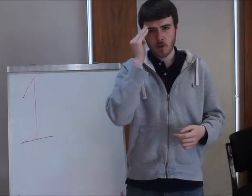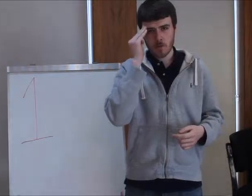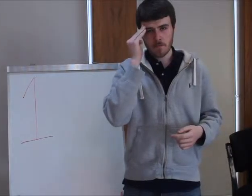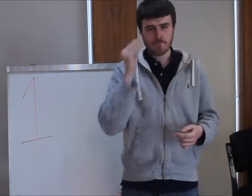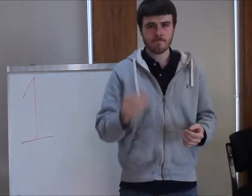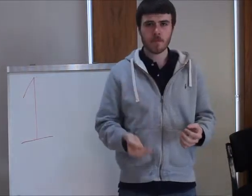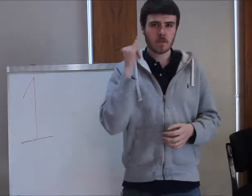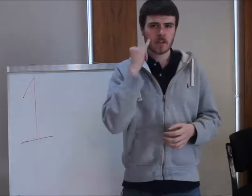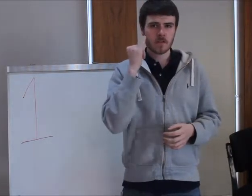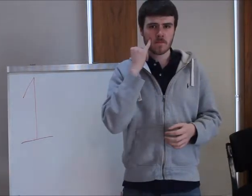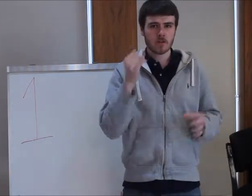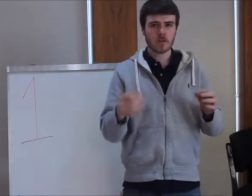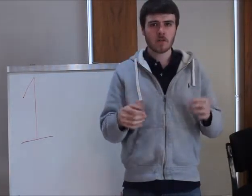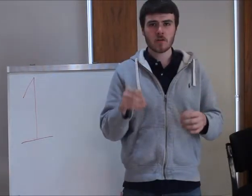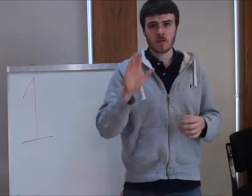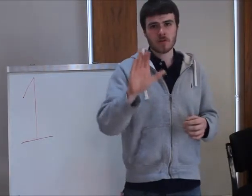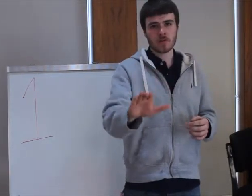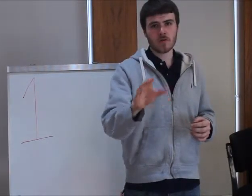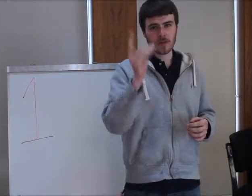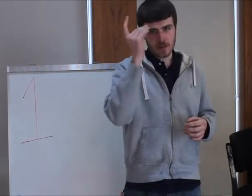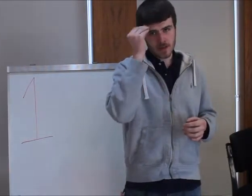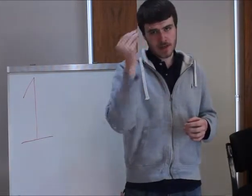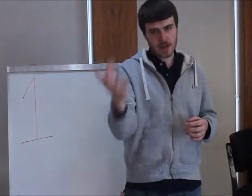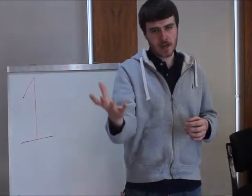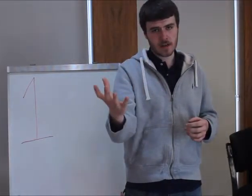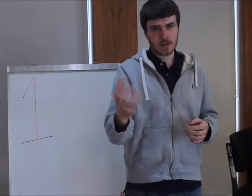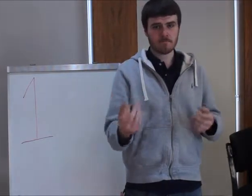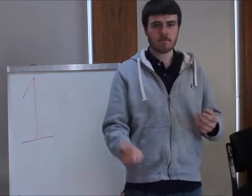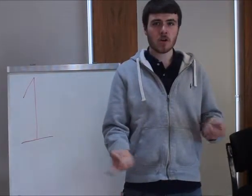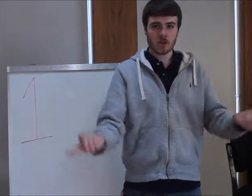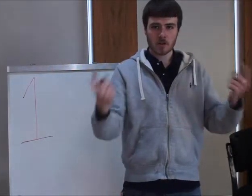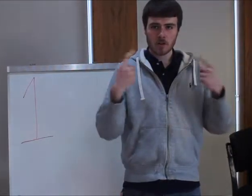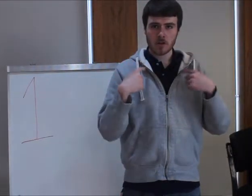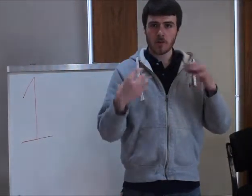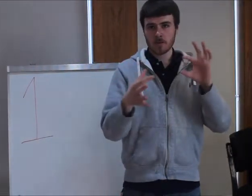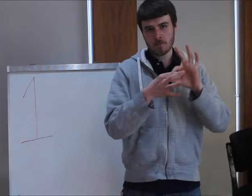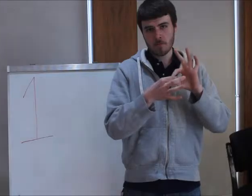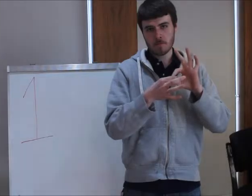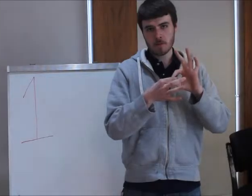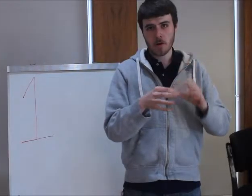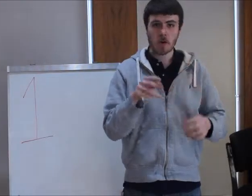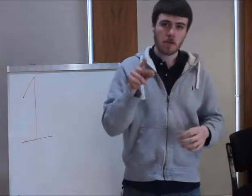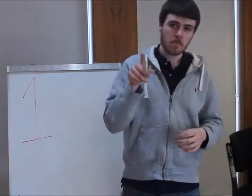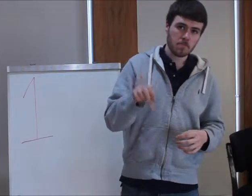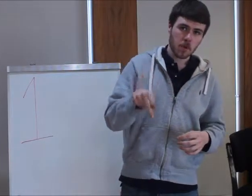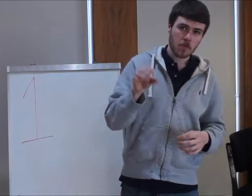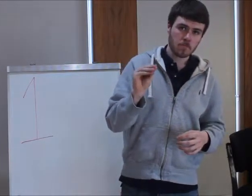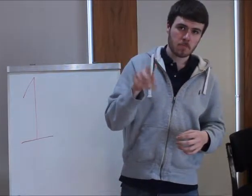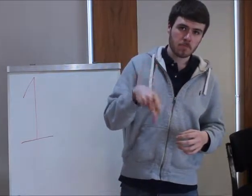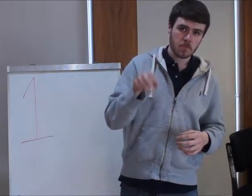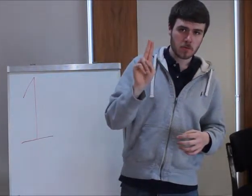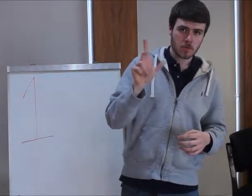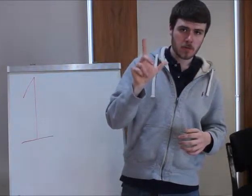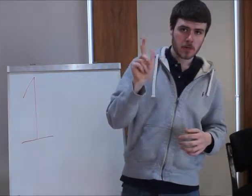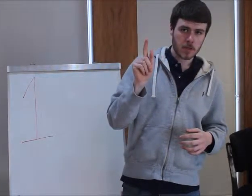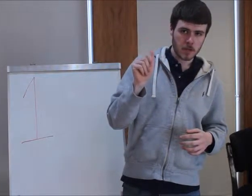to know if your data comes from a